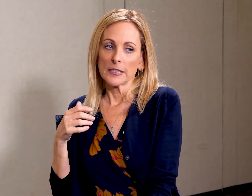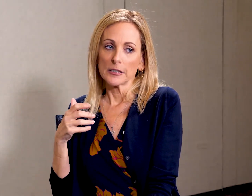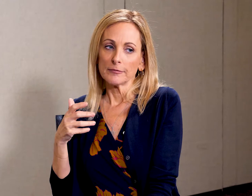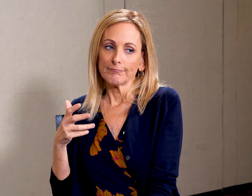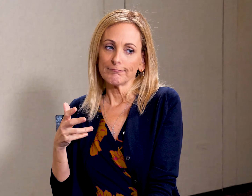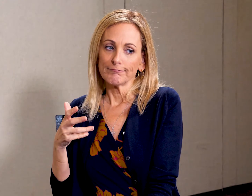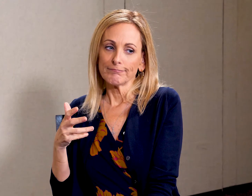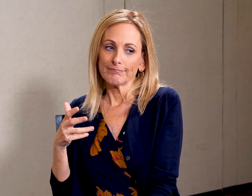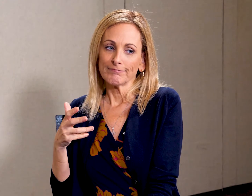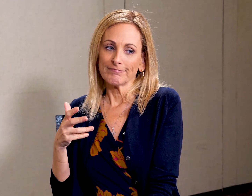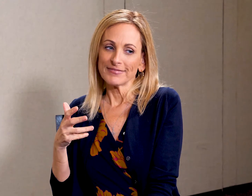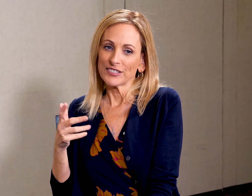And